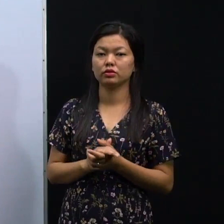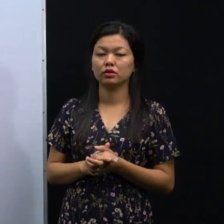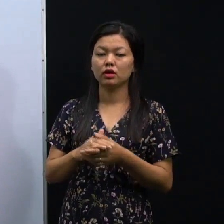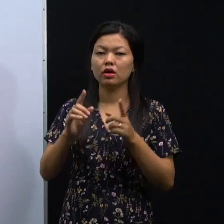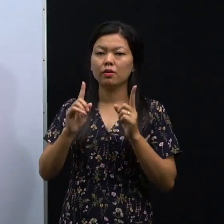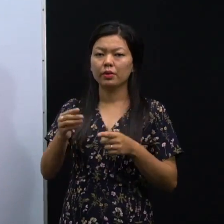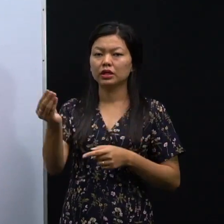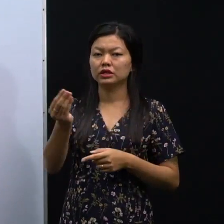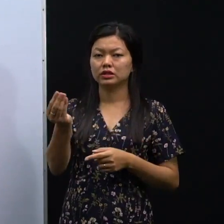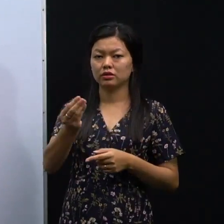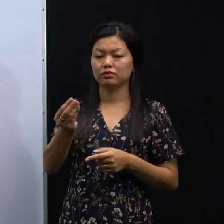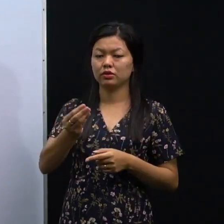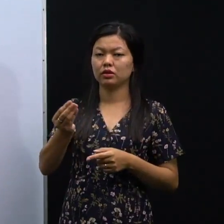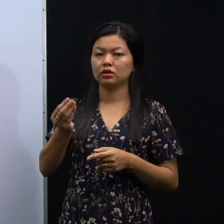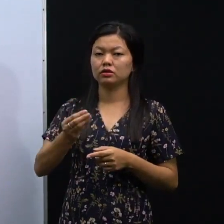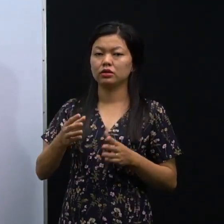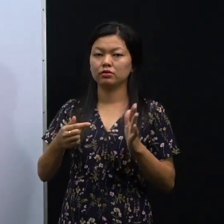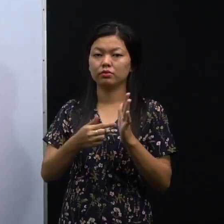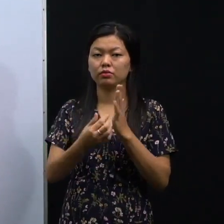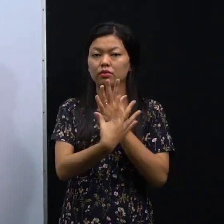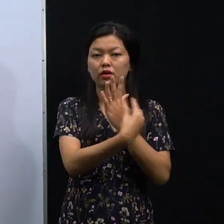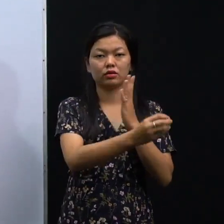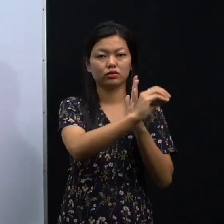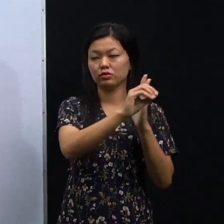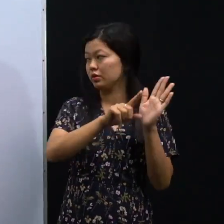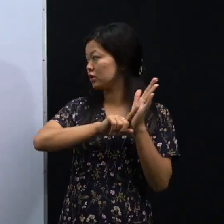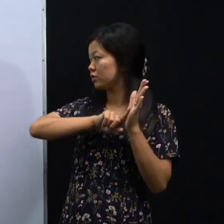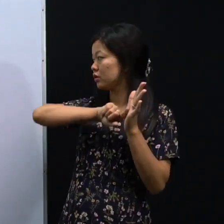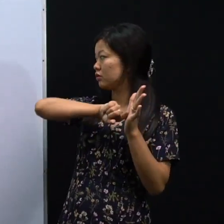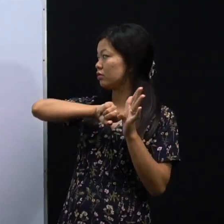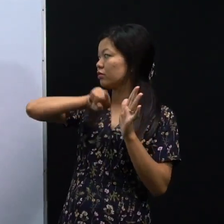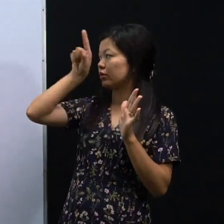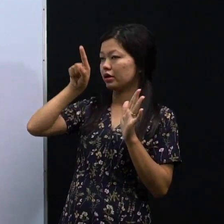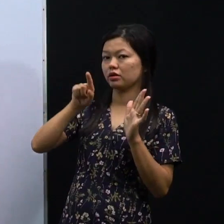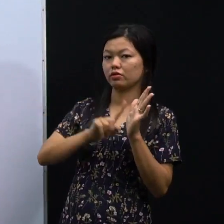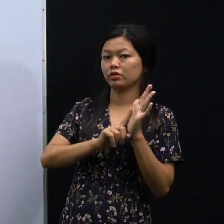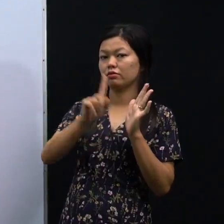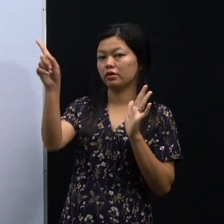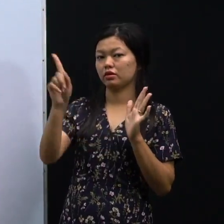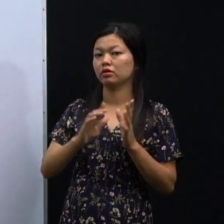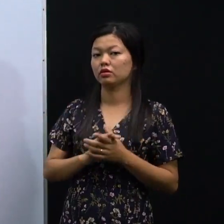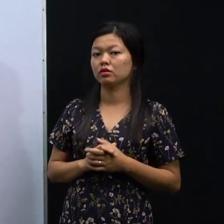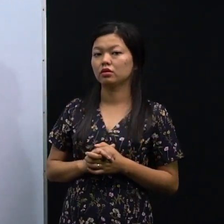deflated like this. Clear? Deflated. Some alpha particles deflated.